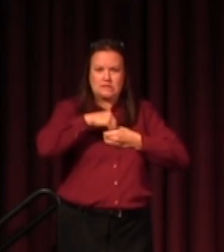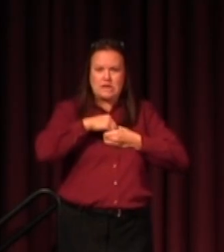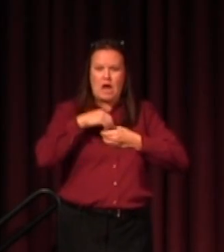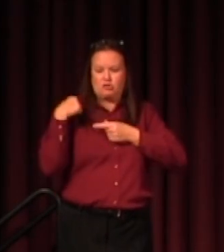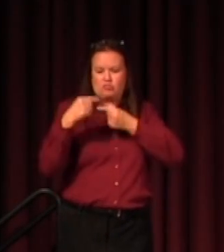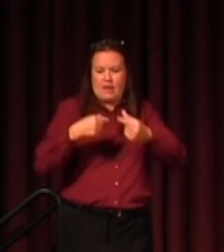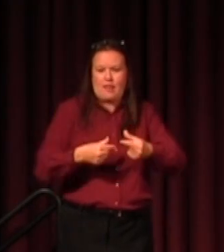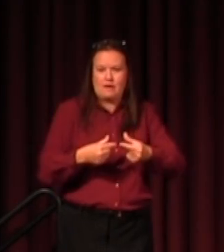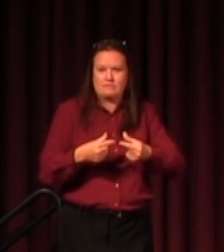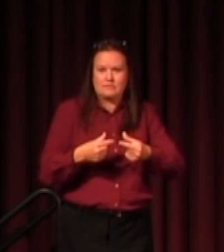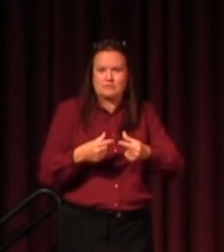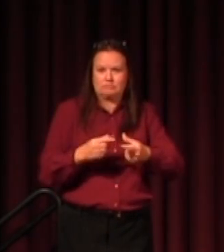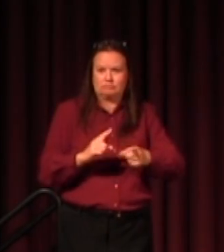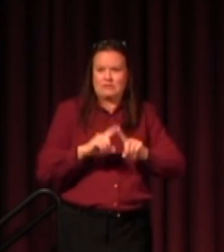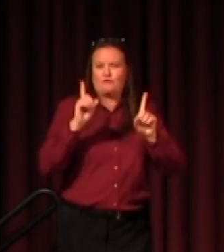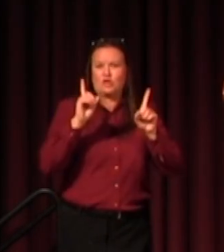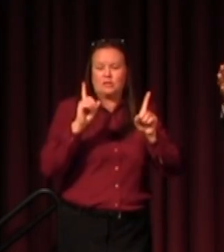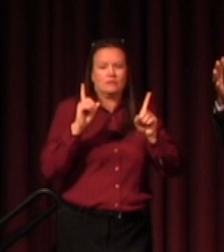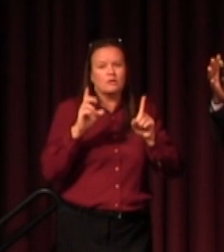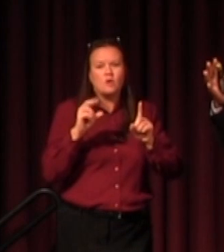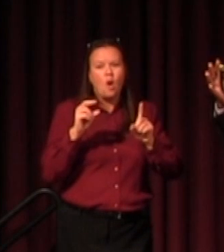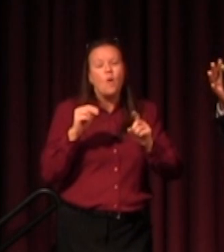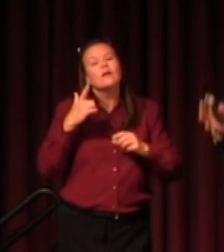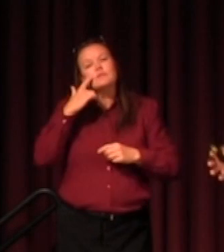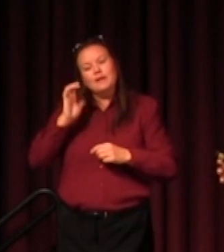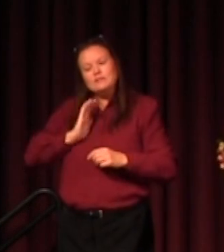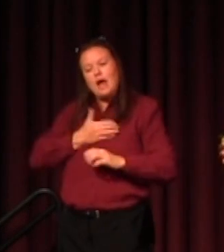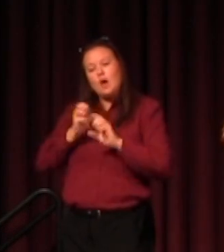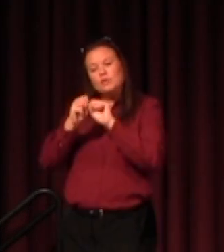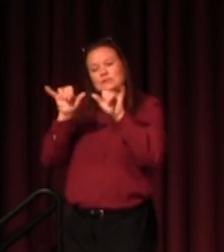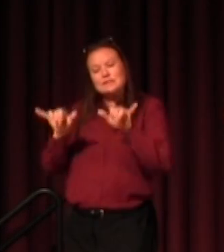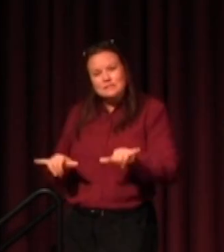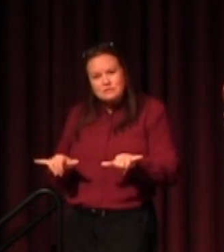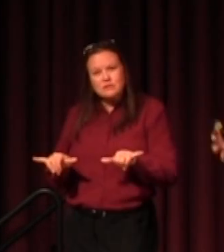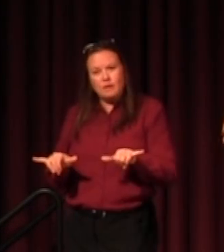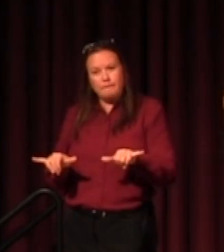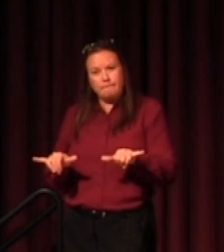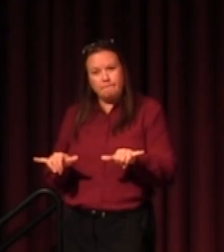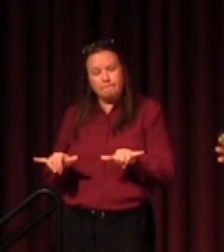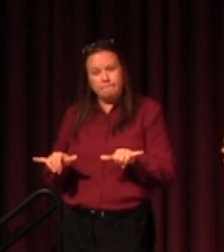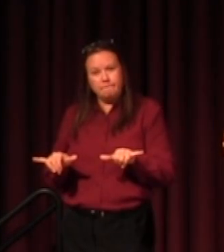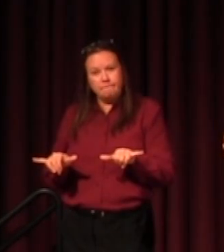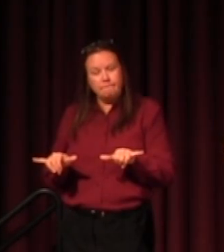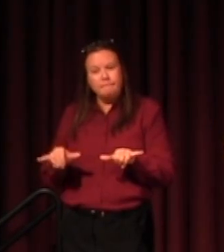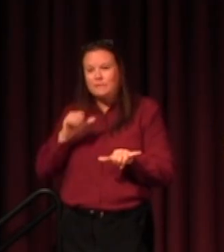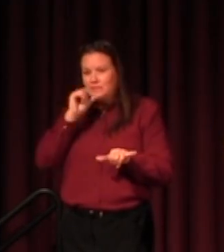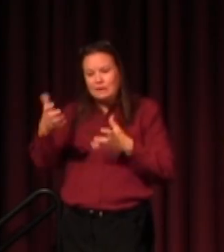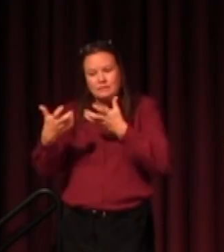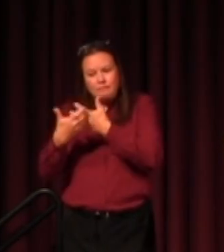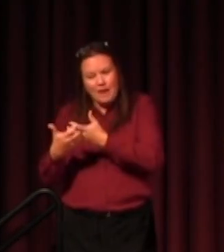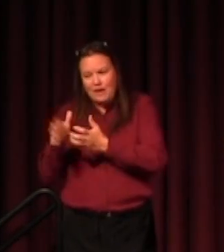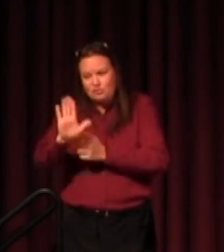around predominance. And then we don't make accommodations, or the accommodations are not good enough.